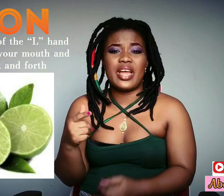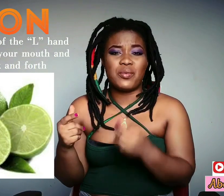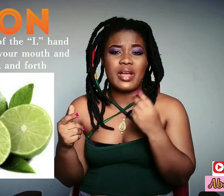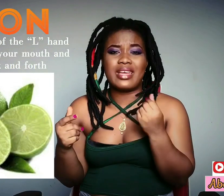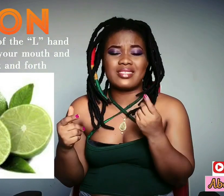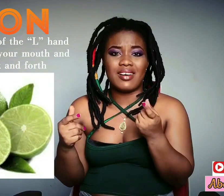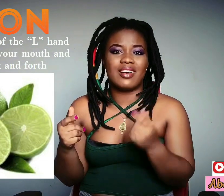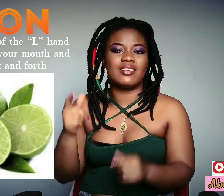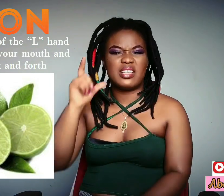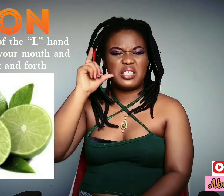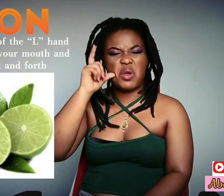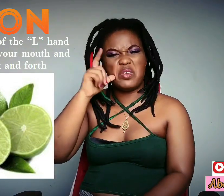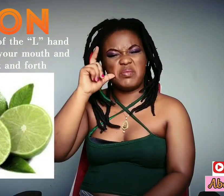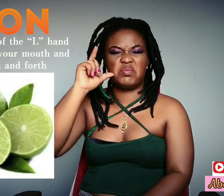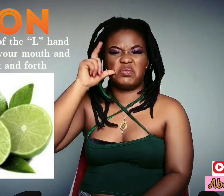lemon sour it's not even